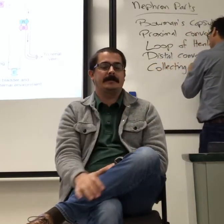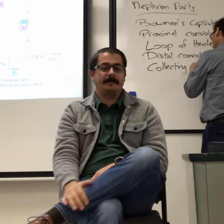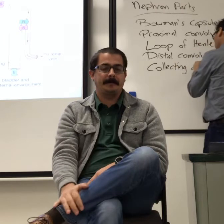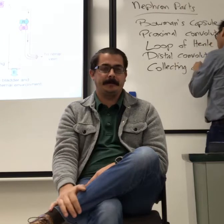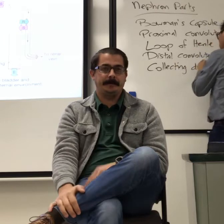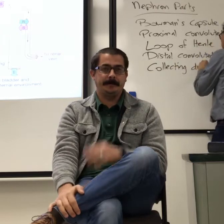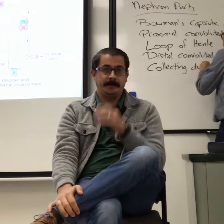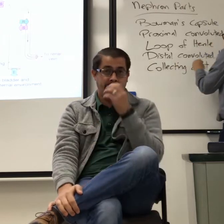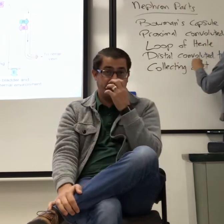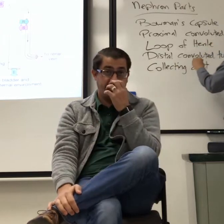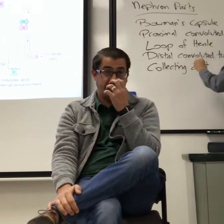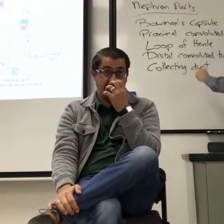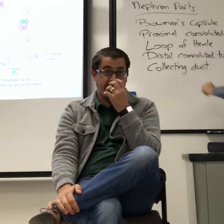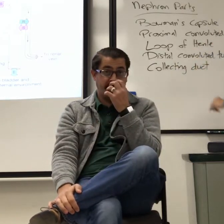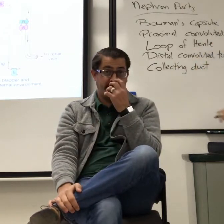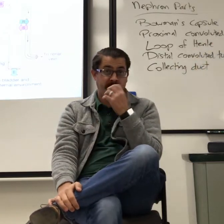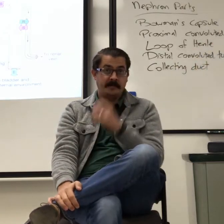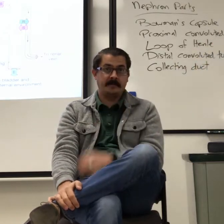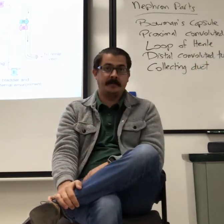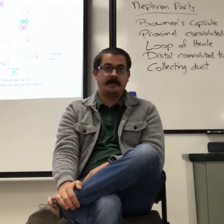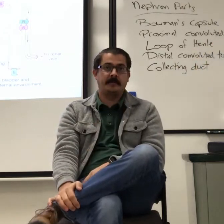Collecting duct.